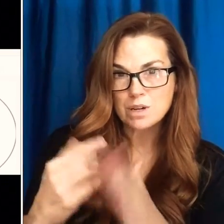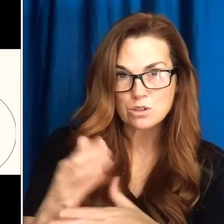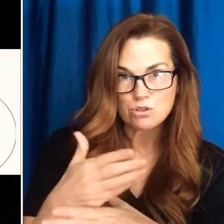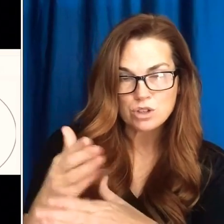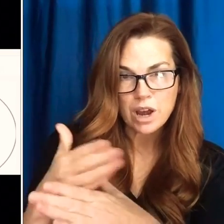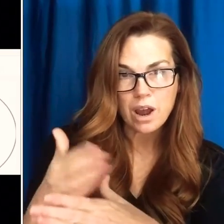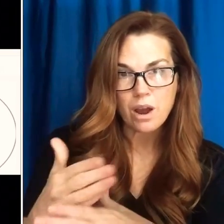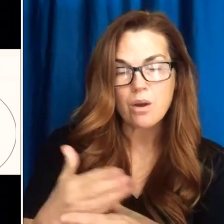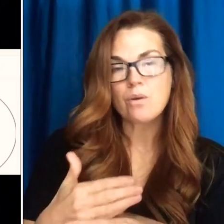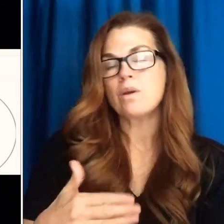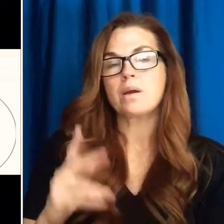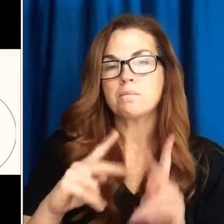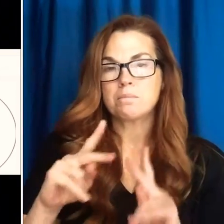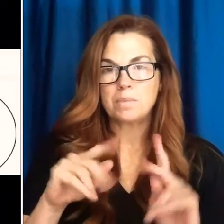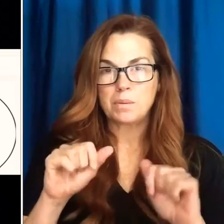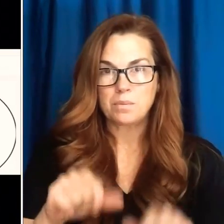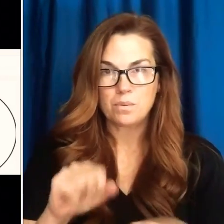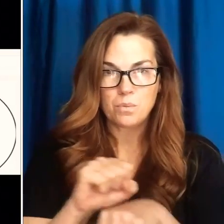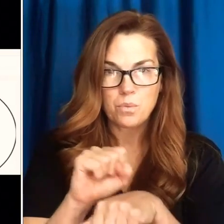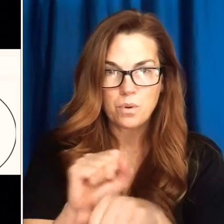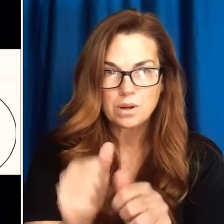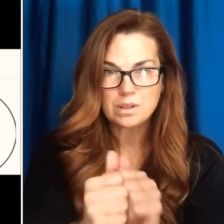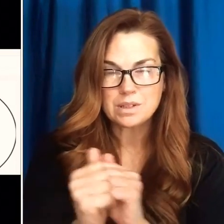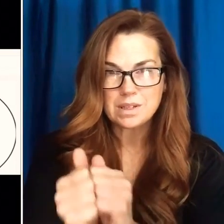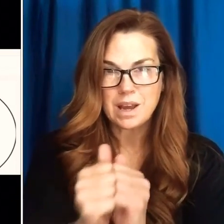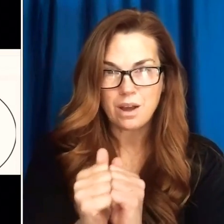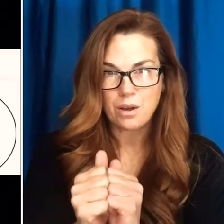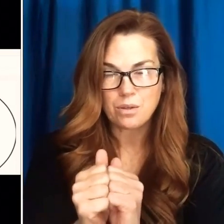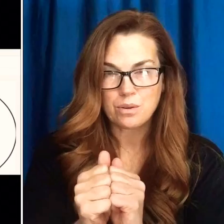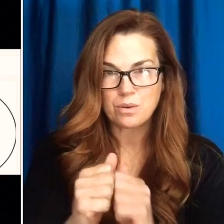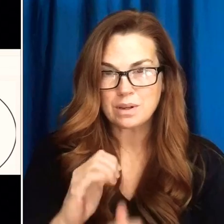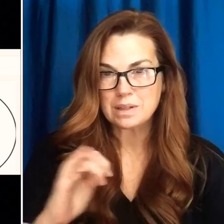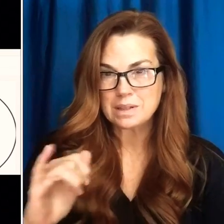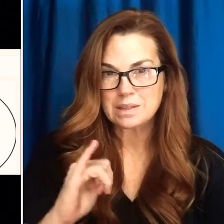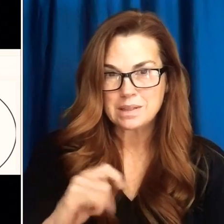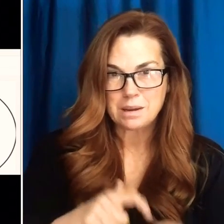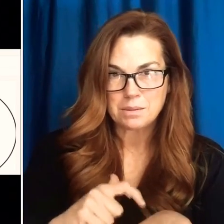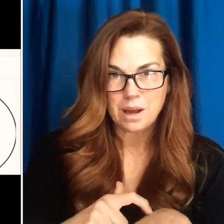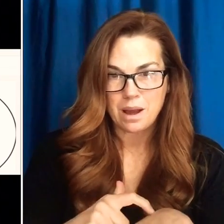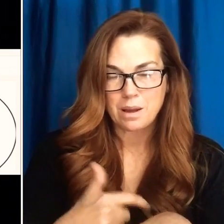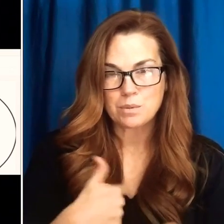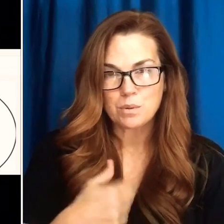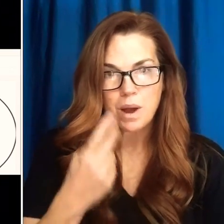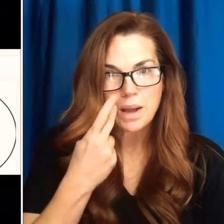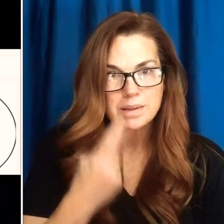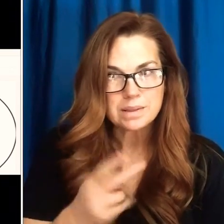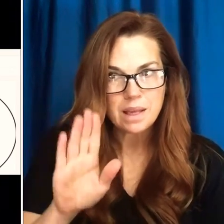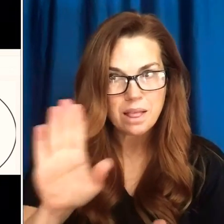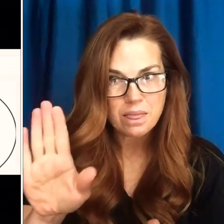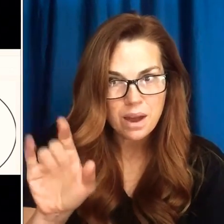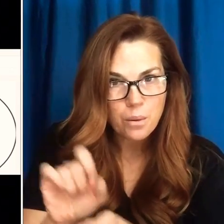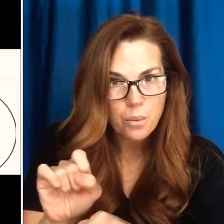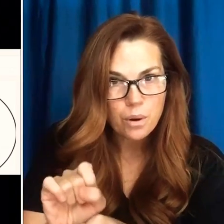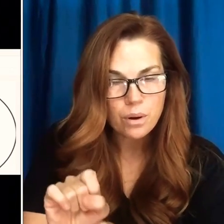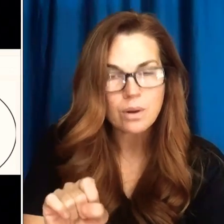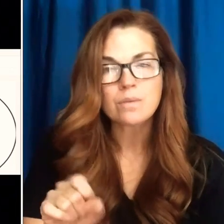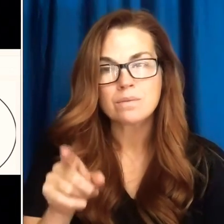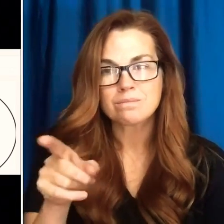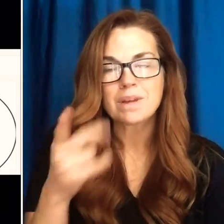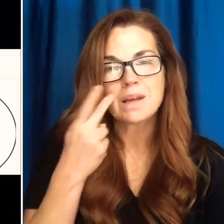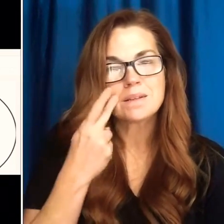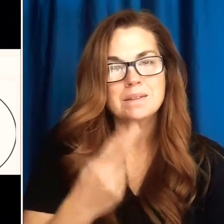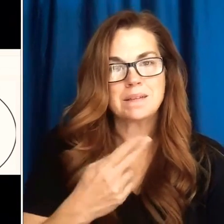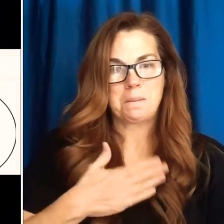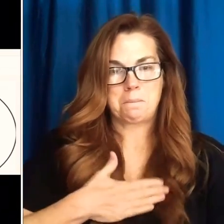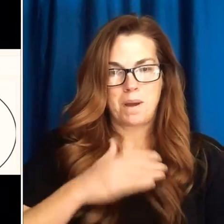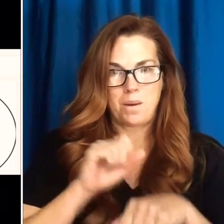a tablet, they can collaborate and we can see what each other is doing. And again, that's just how Google continues to expand the